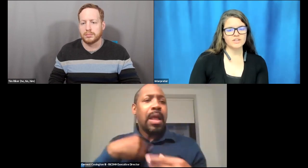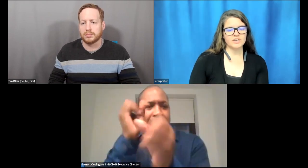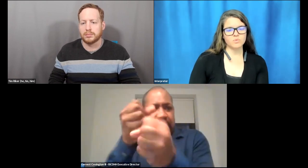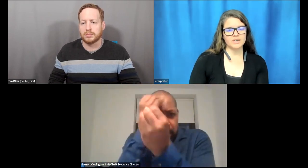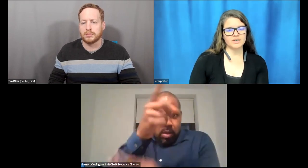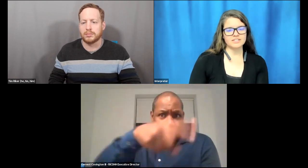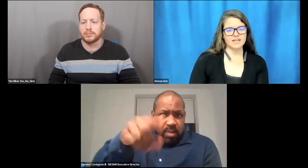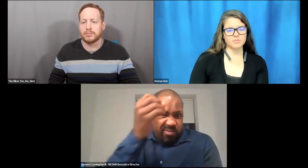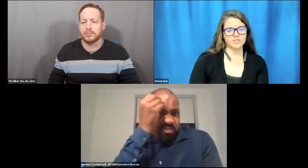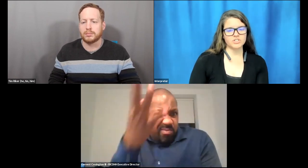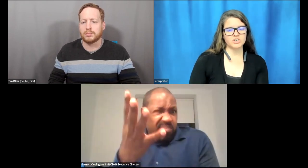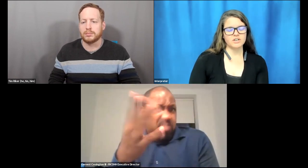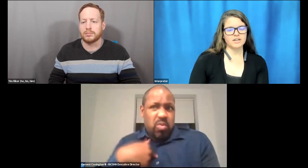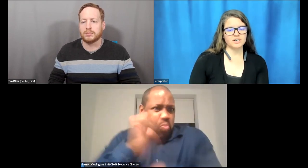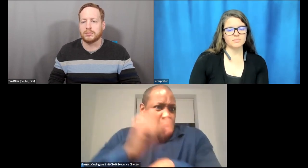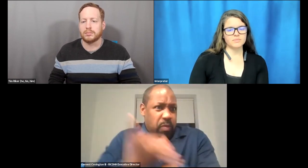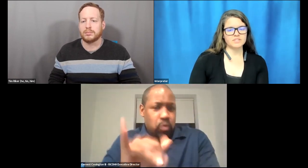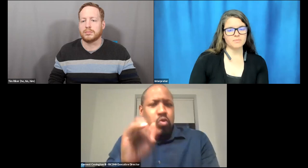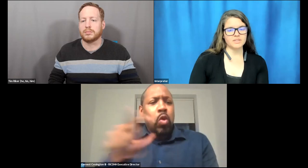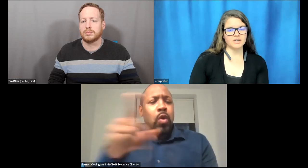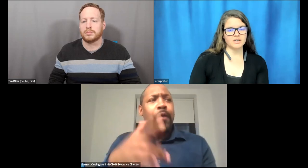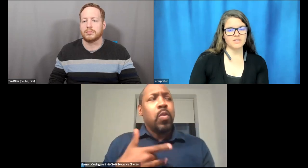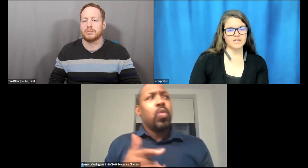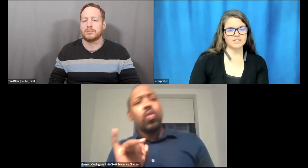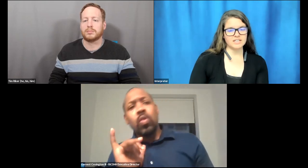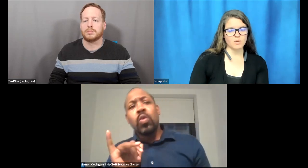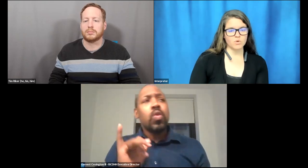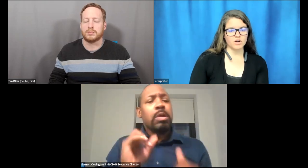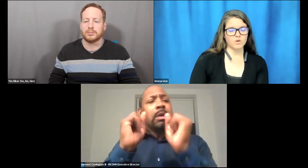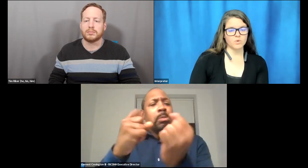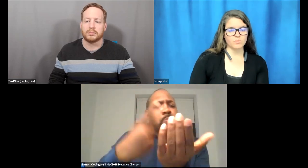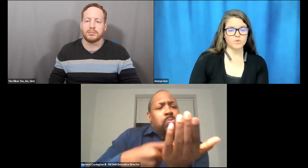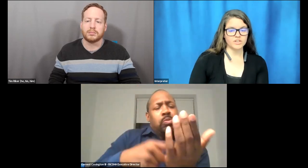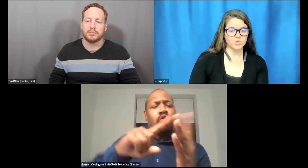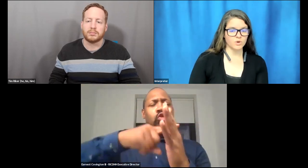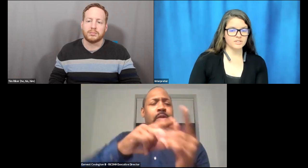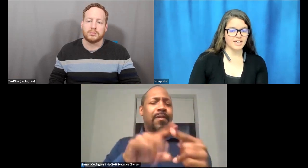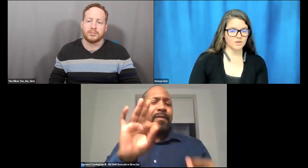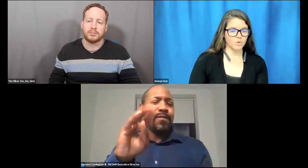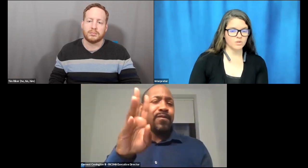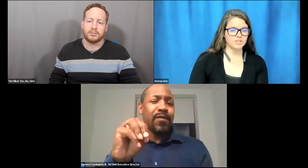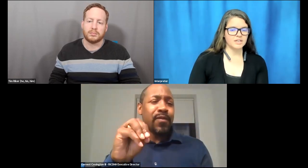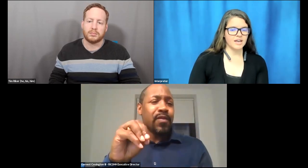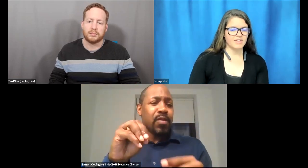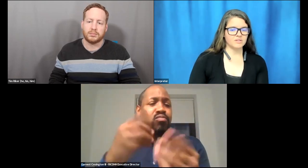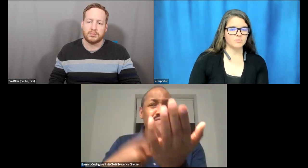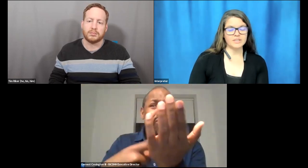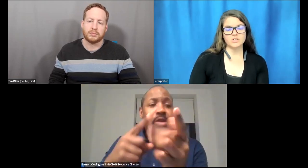if we can establish something that says that we're moving towards that goal, and then by starting